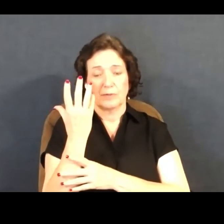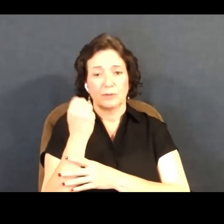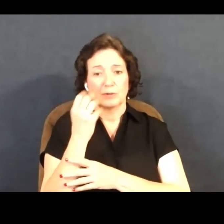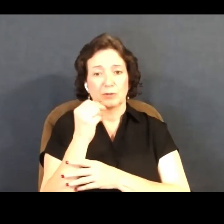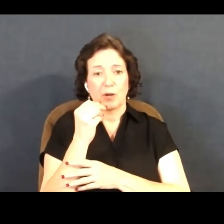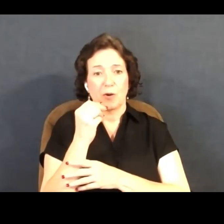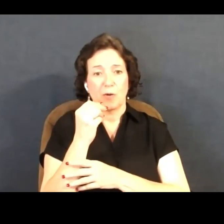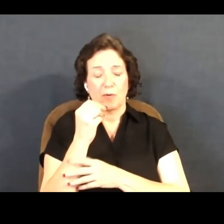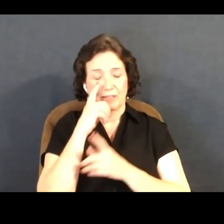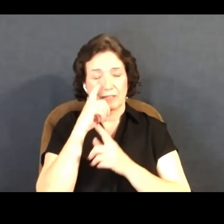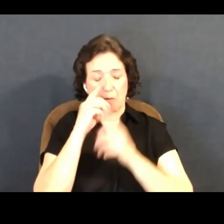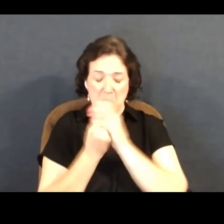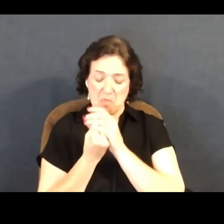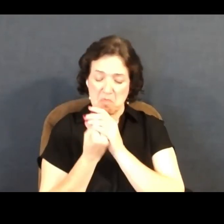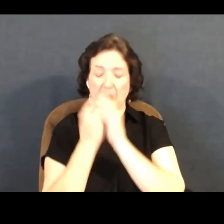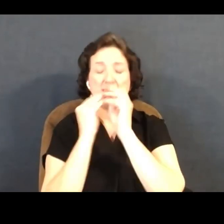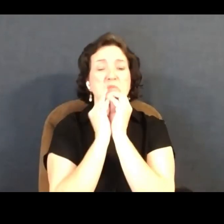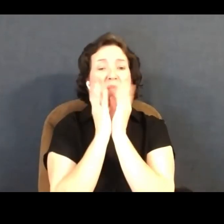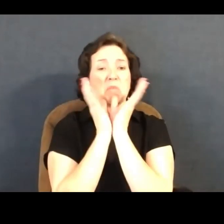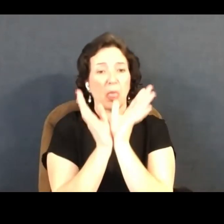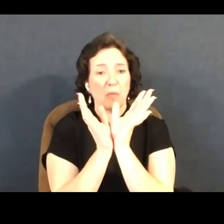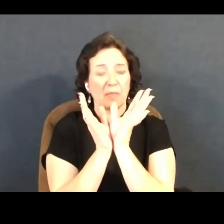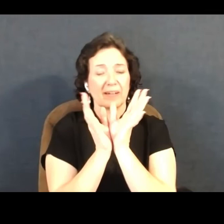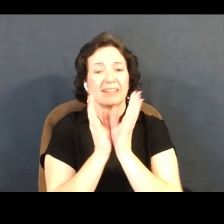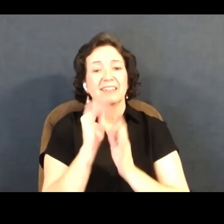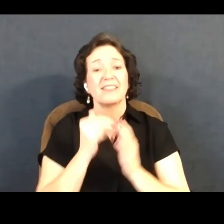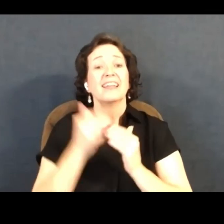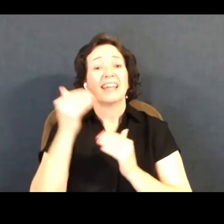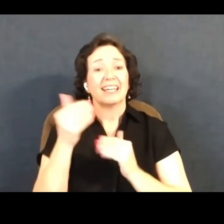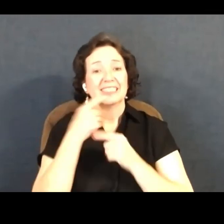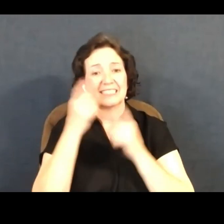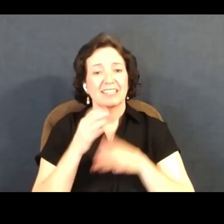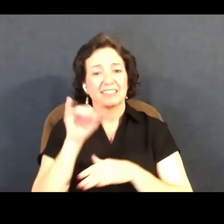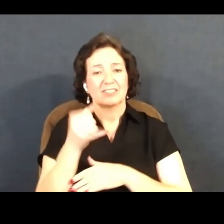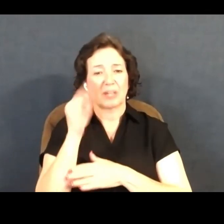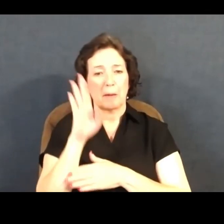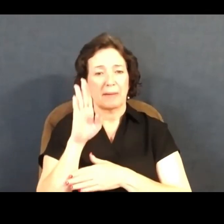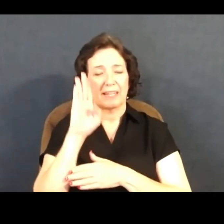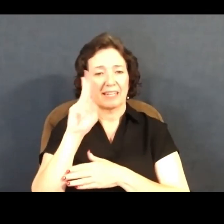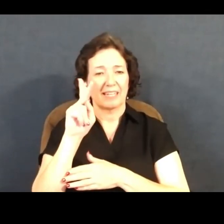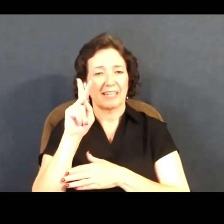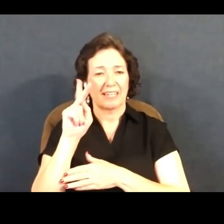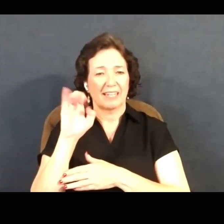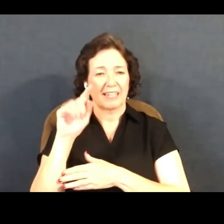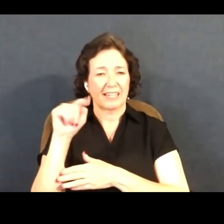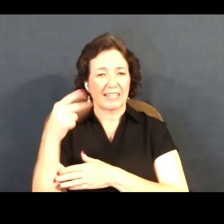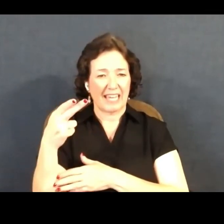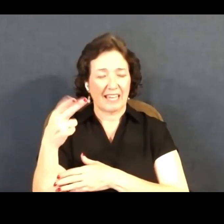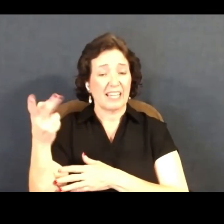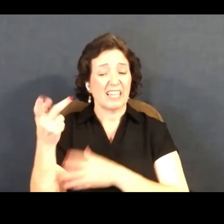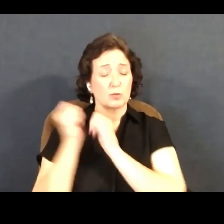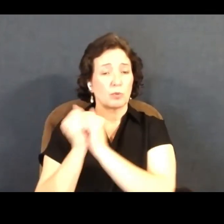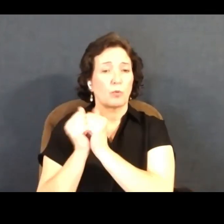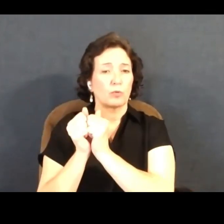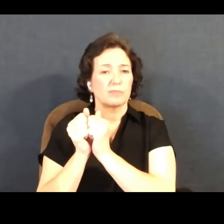to full bloom. Our next teller is J.B. Keith, and he has been with TSA from the